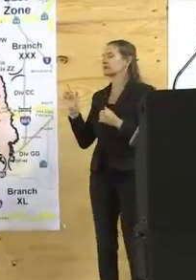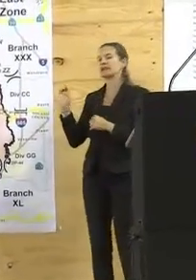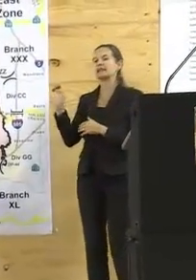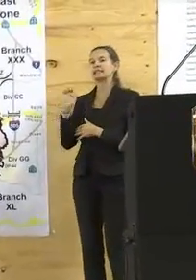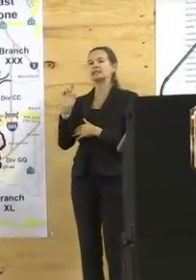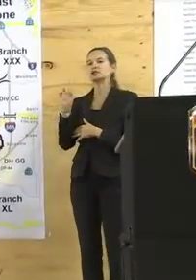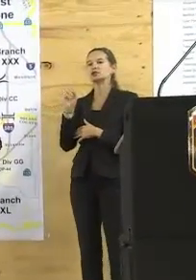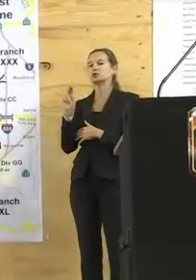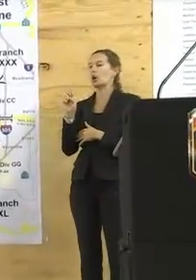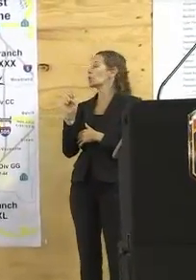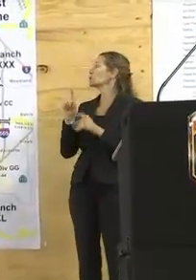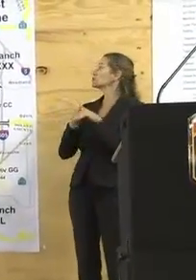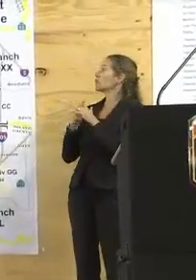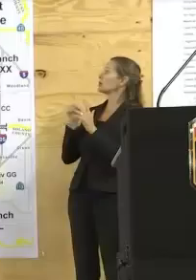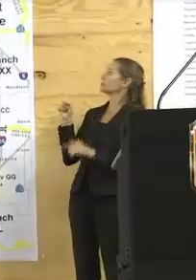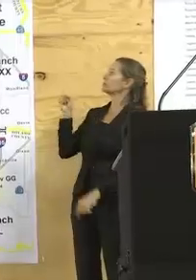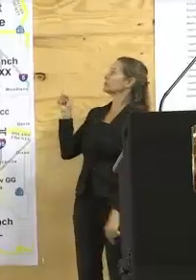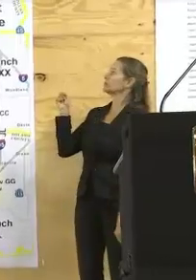zone, I'm going to start up here